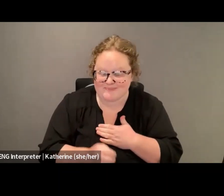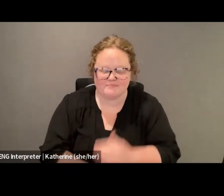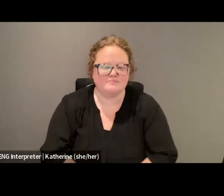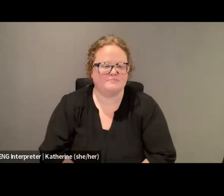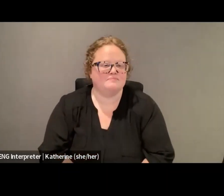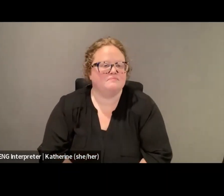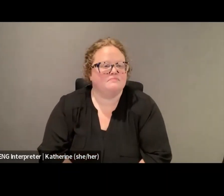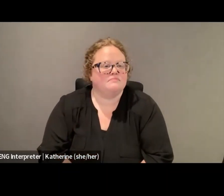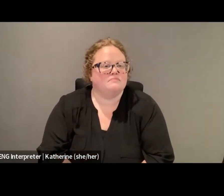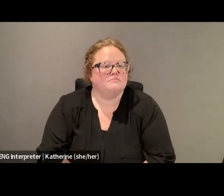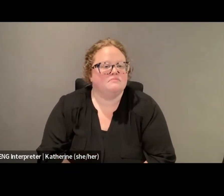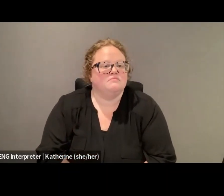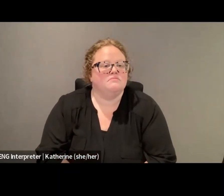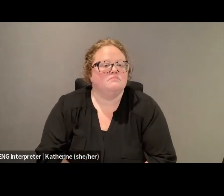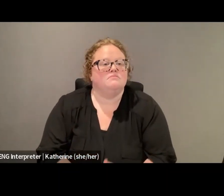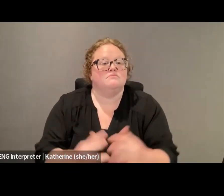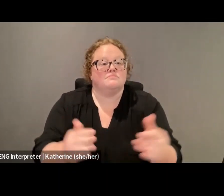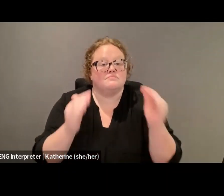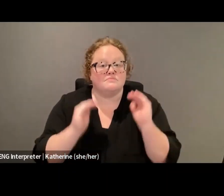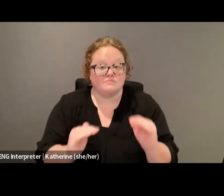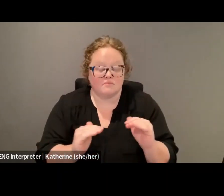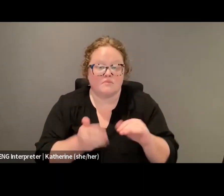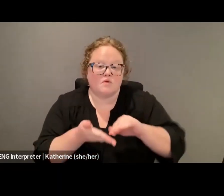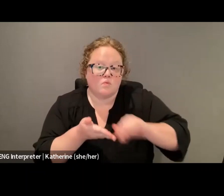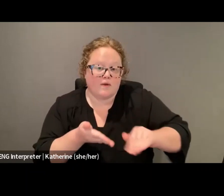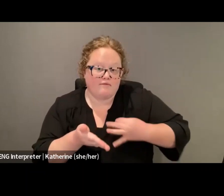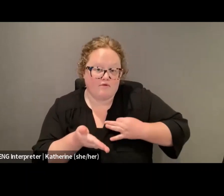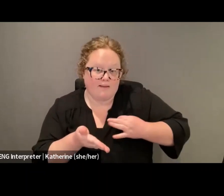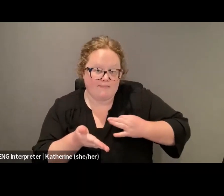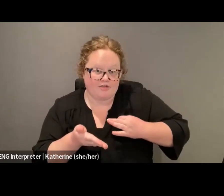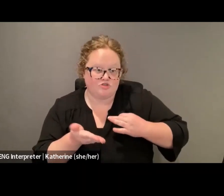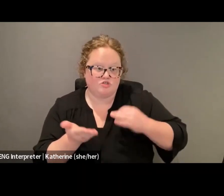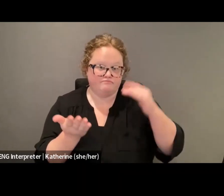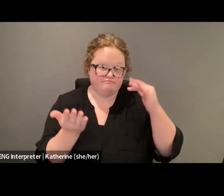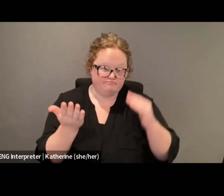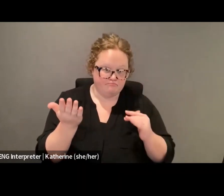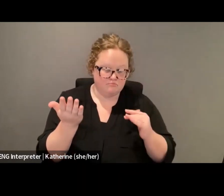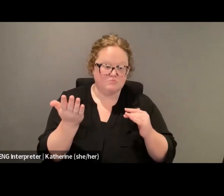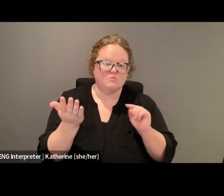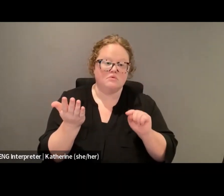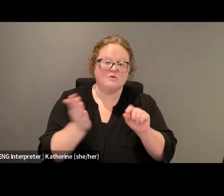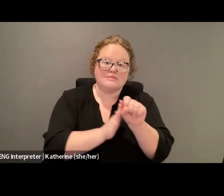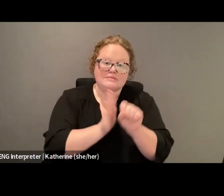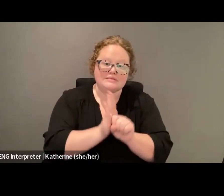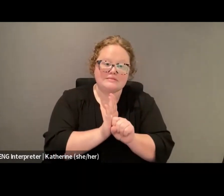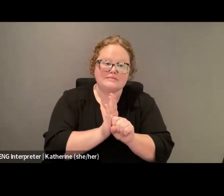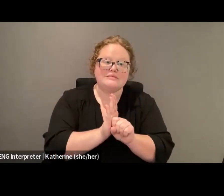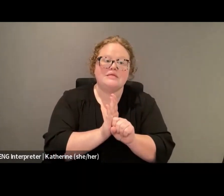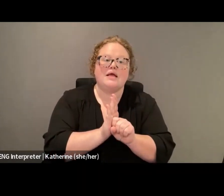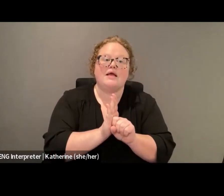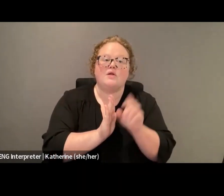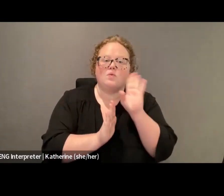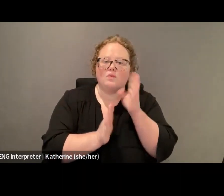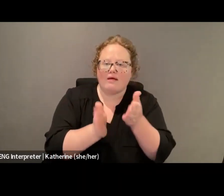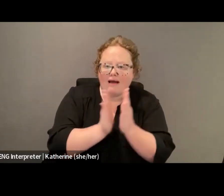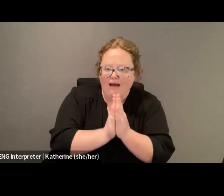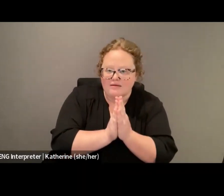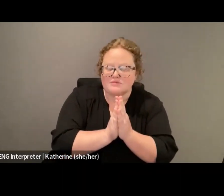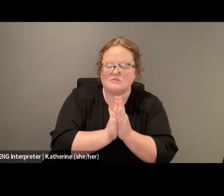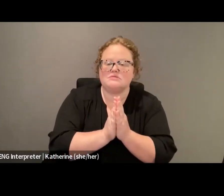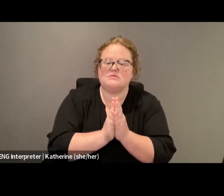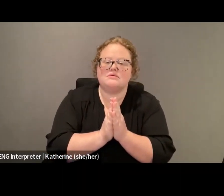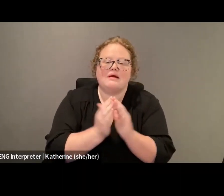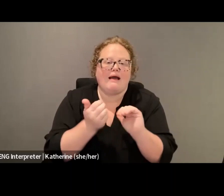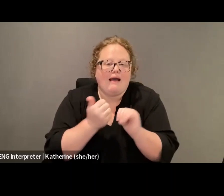So next in the waiver application, the state is going to ask about how people get information about